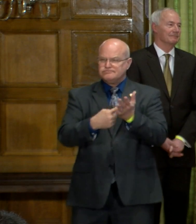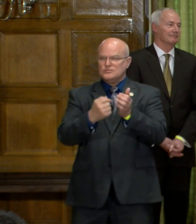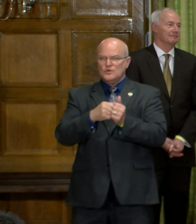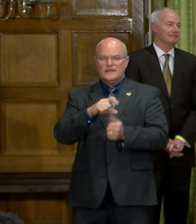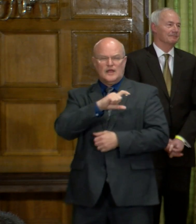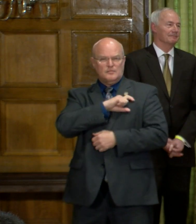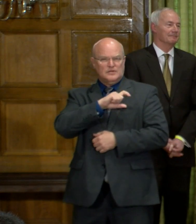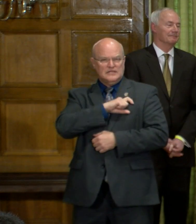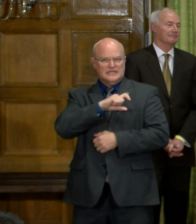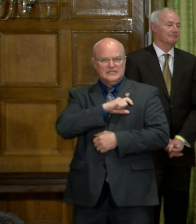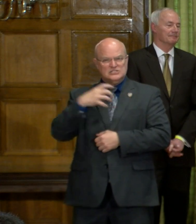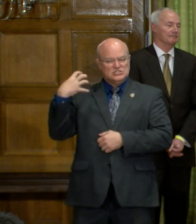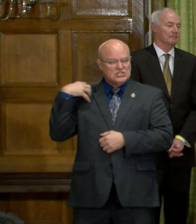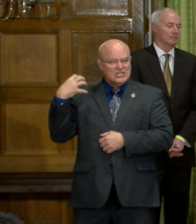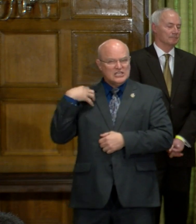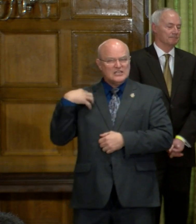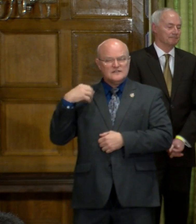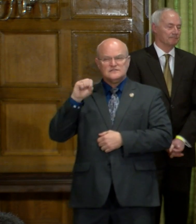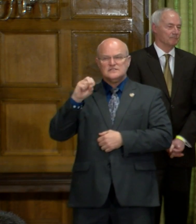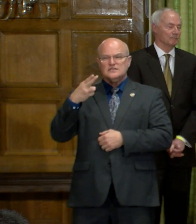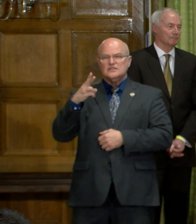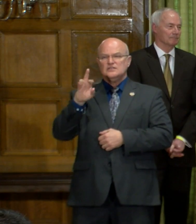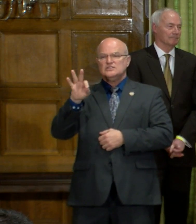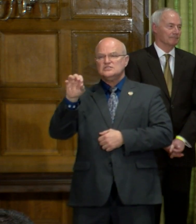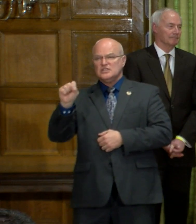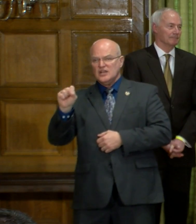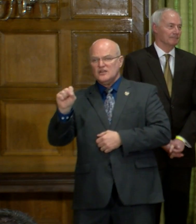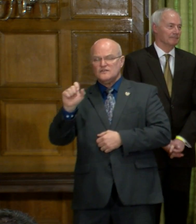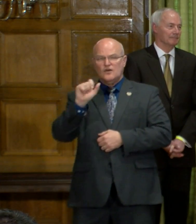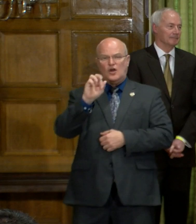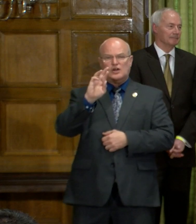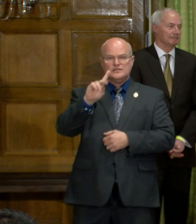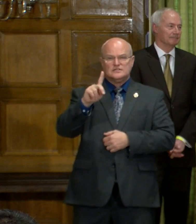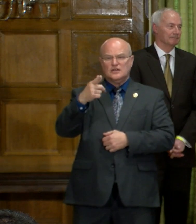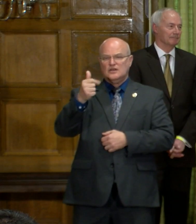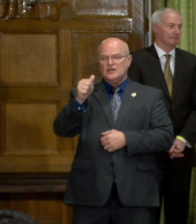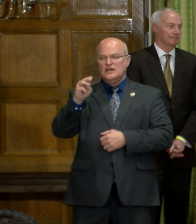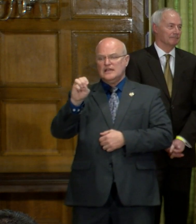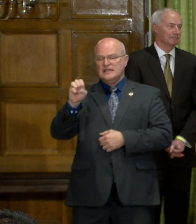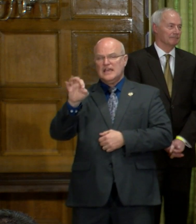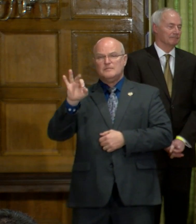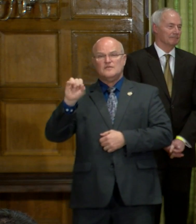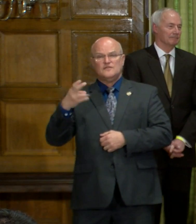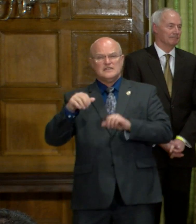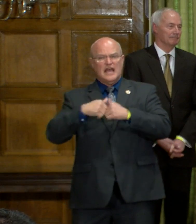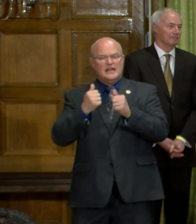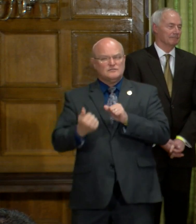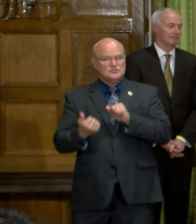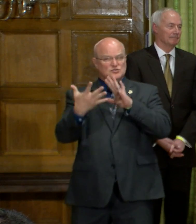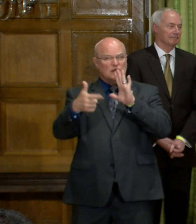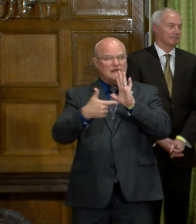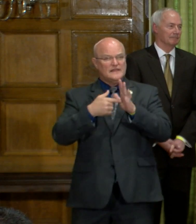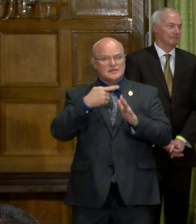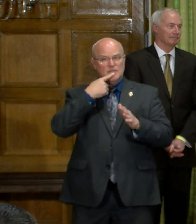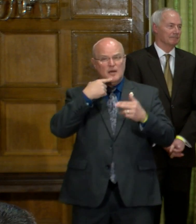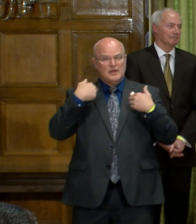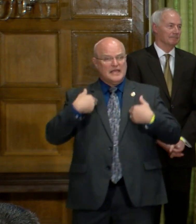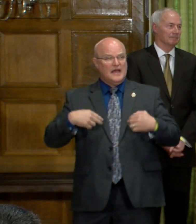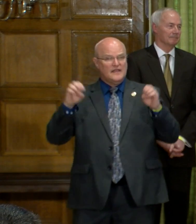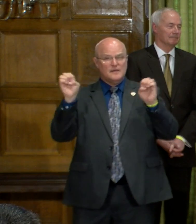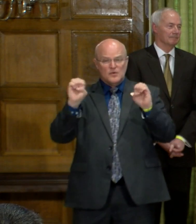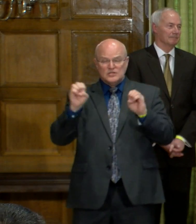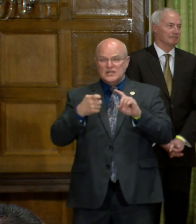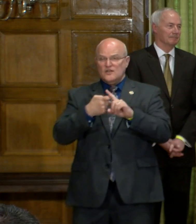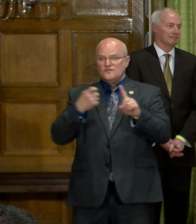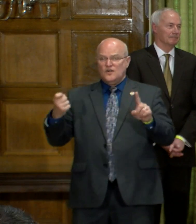police chiefs, our sheriffs, our prosecutors, Arkansas Game and Fish, on how to address this public health emergency from a